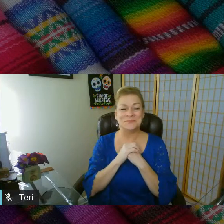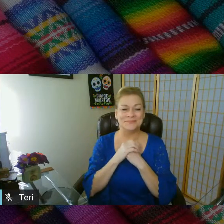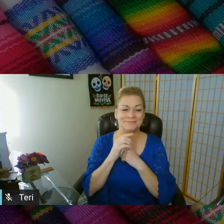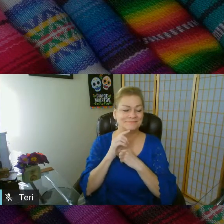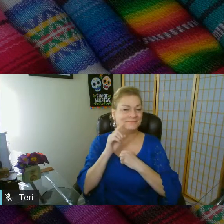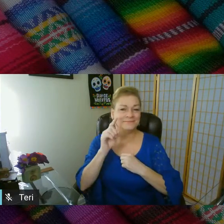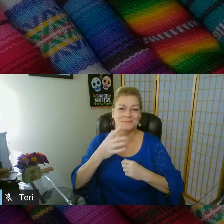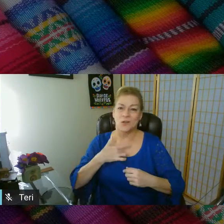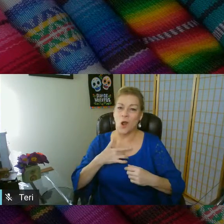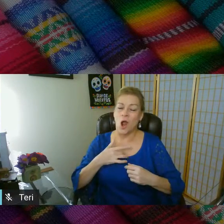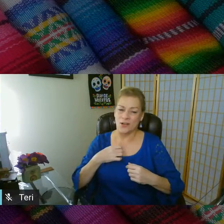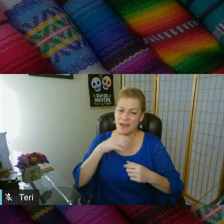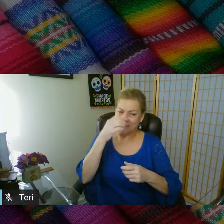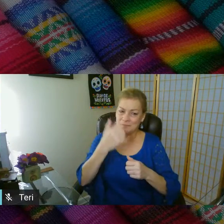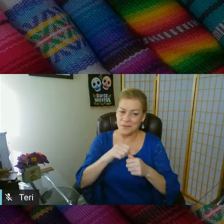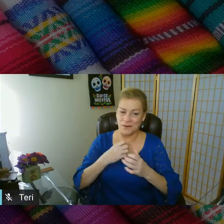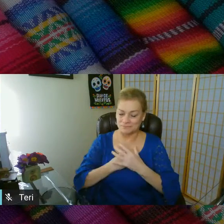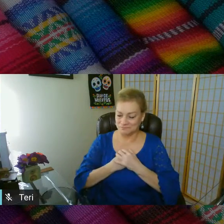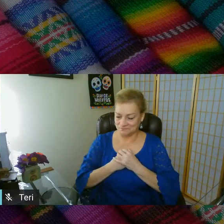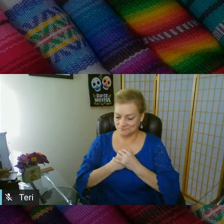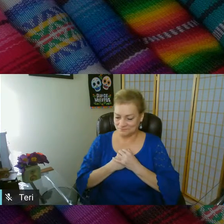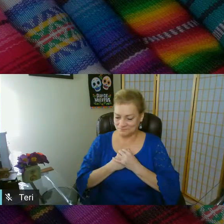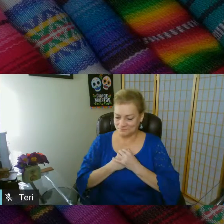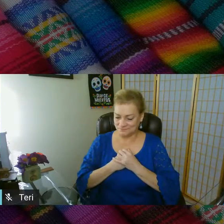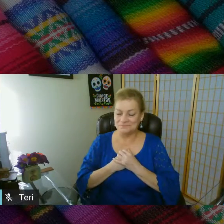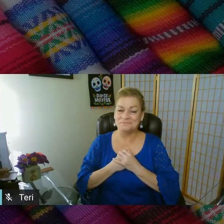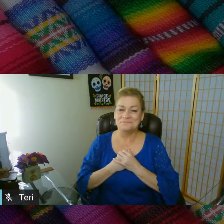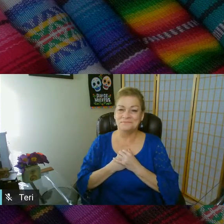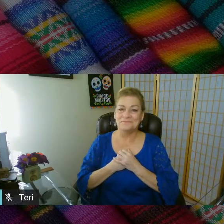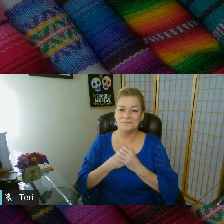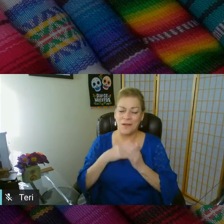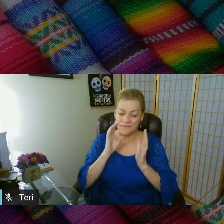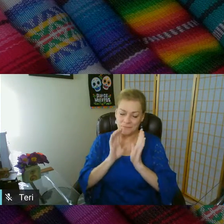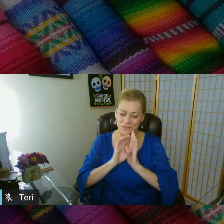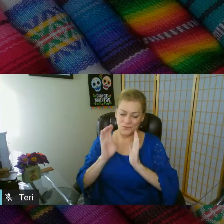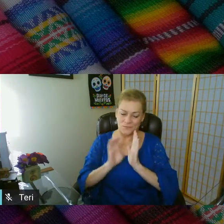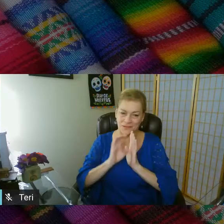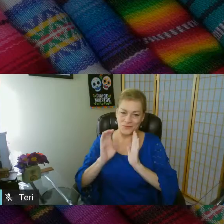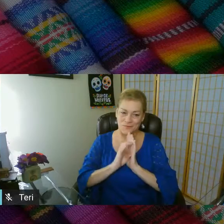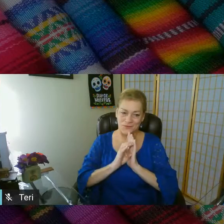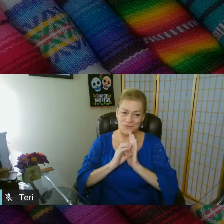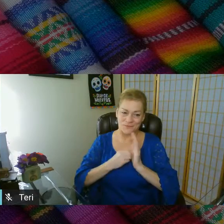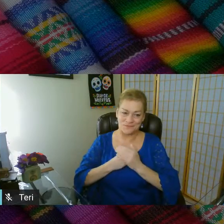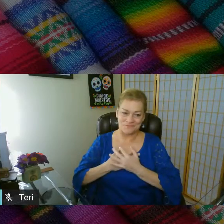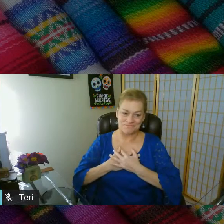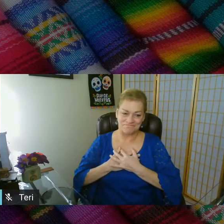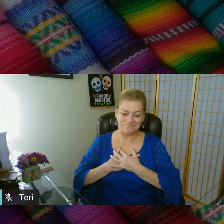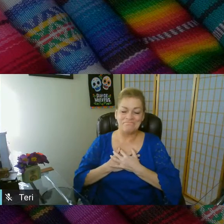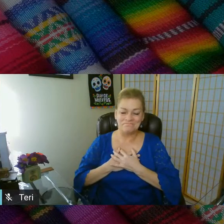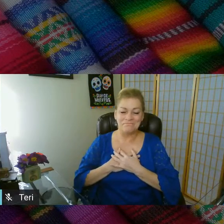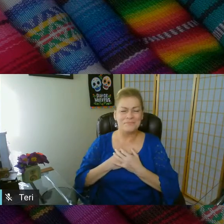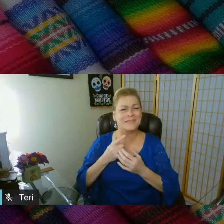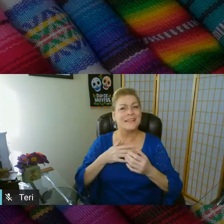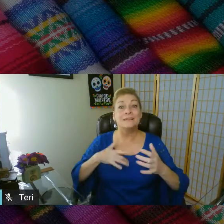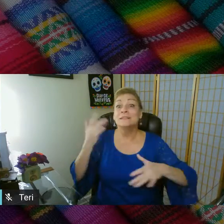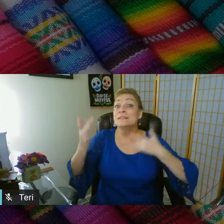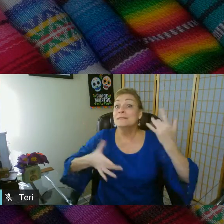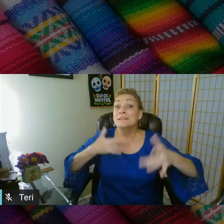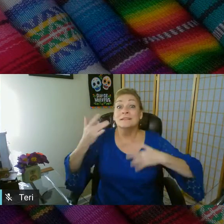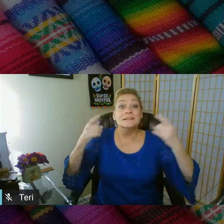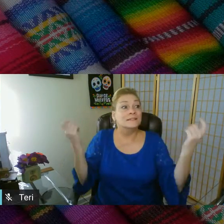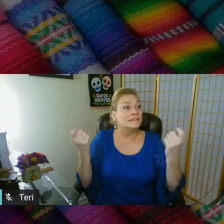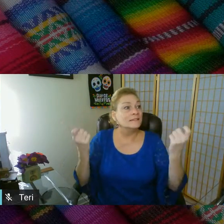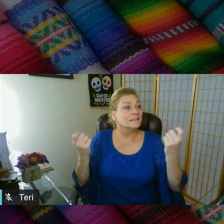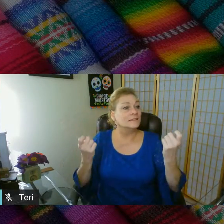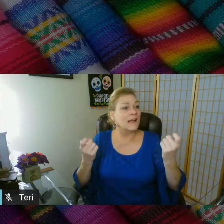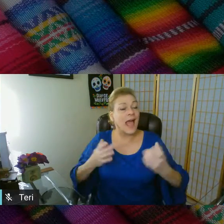in your heart and the people that you're thinking of. But this is a joyous celebration. This is a joyous festival.